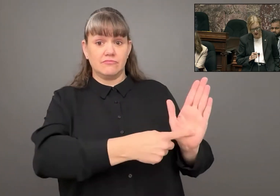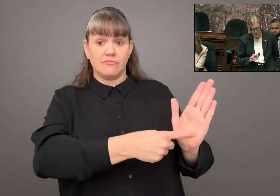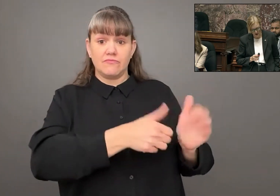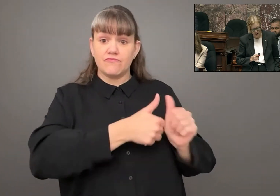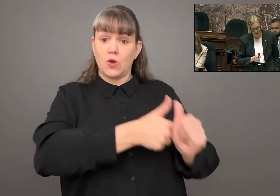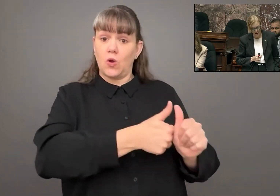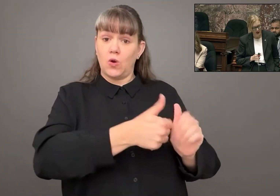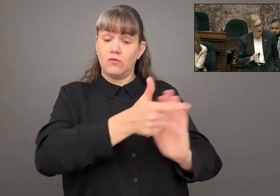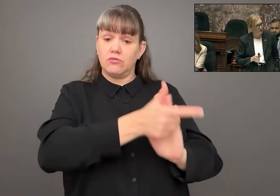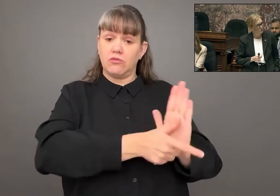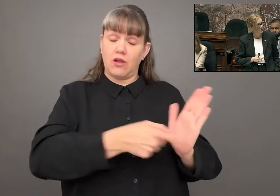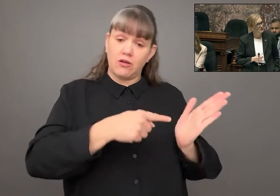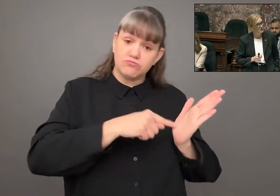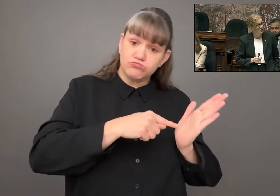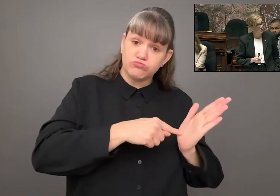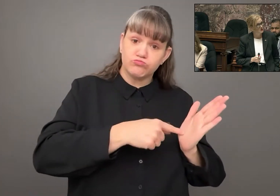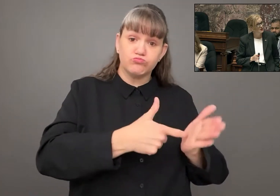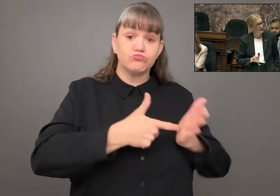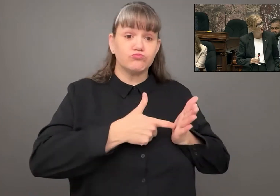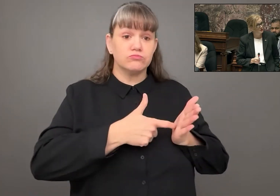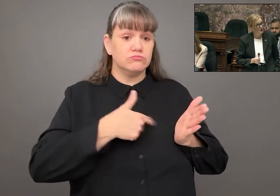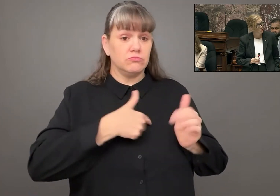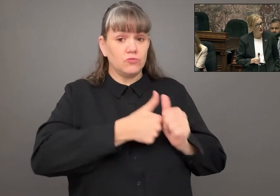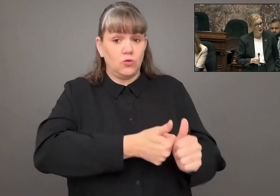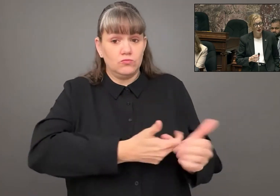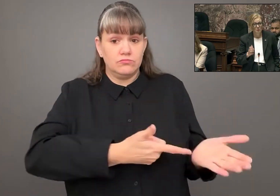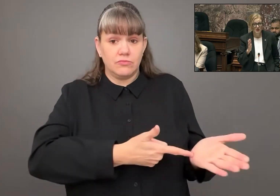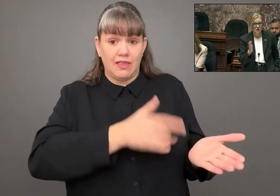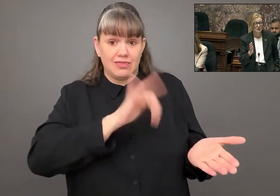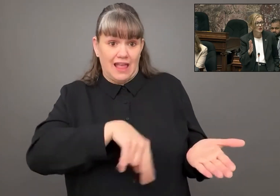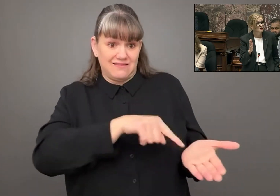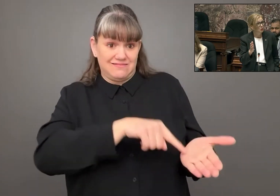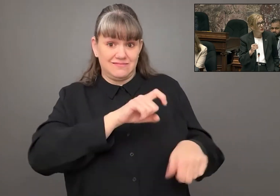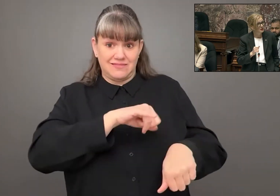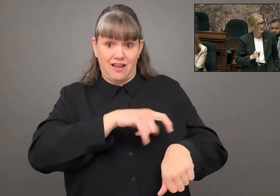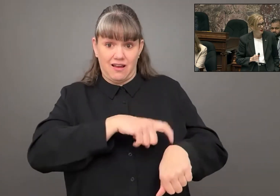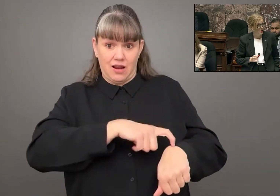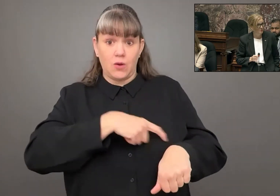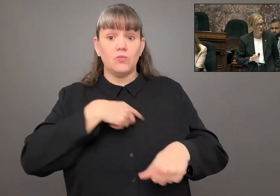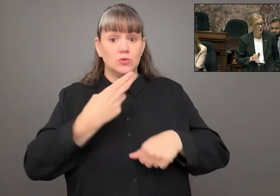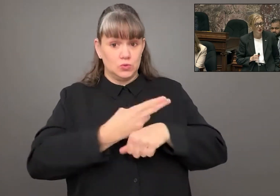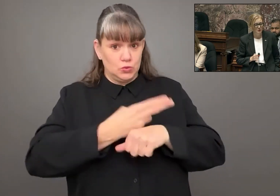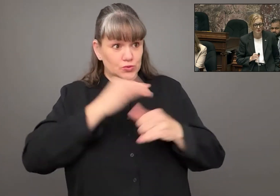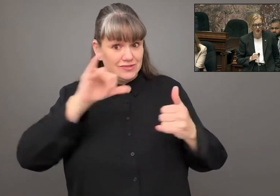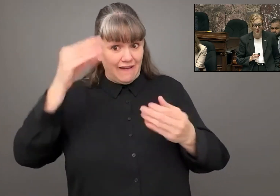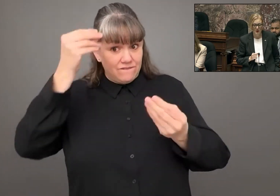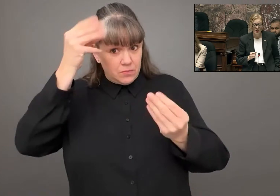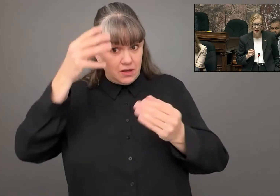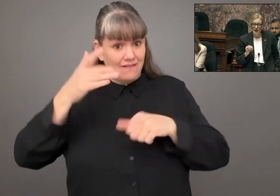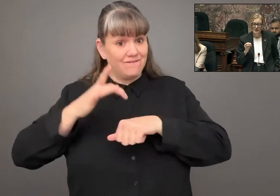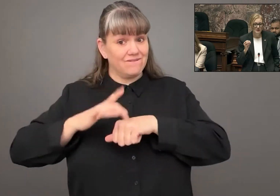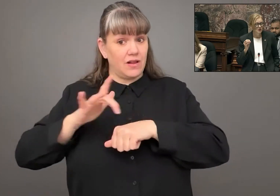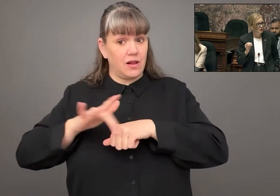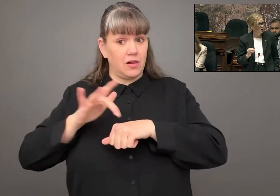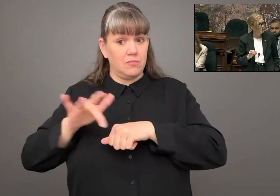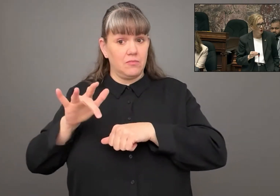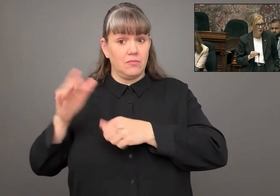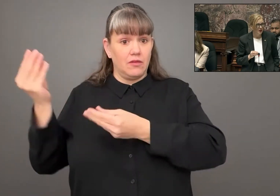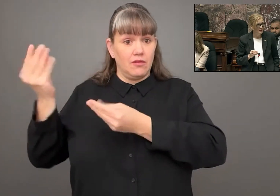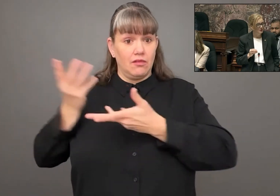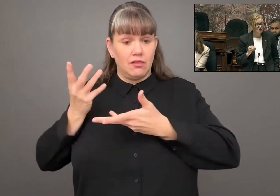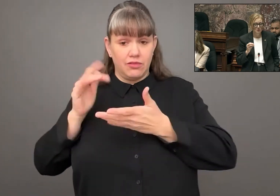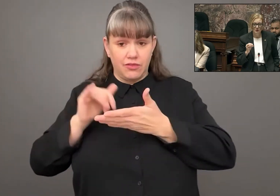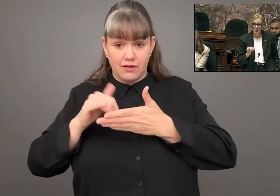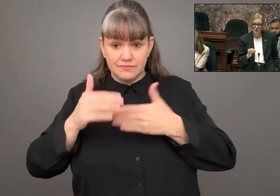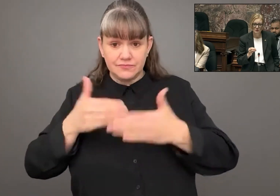information available and government decisions at the time. A budget is a moment in time, Honourable Speaker, and it is not